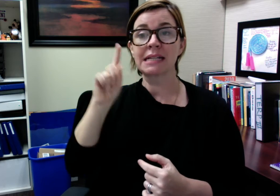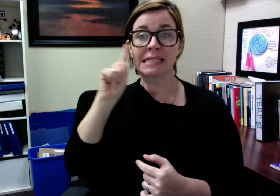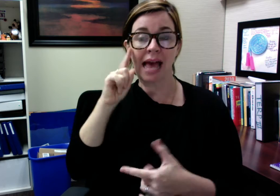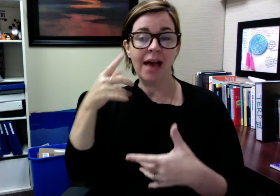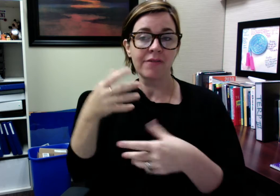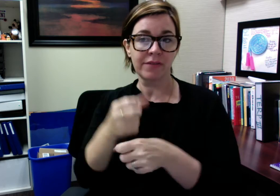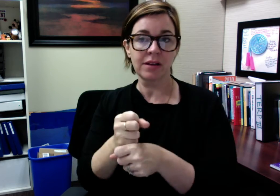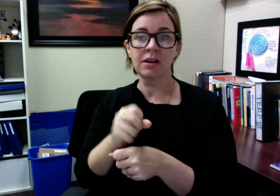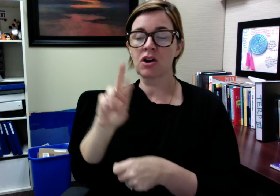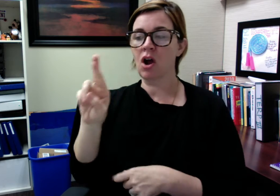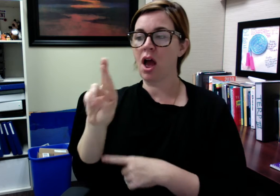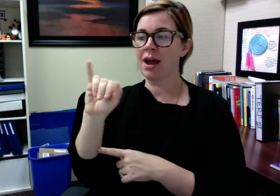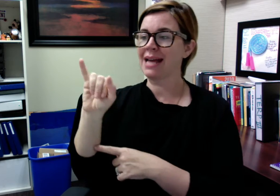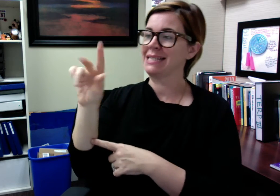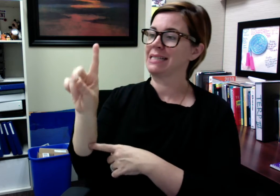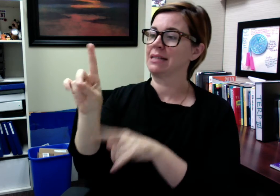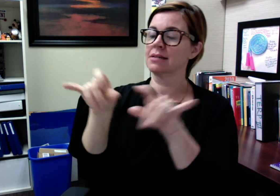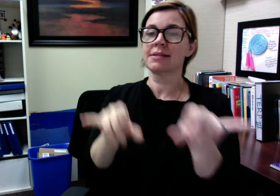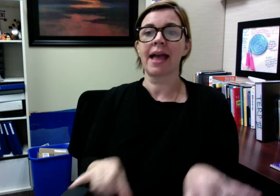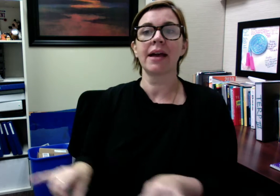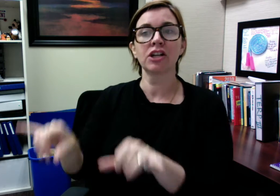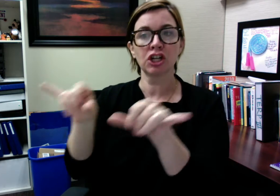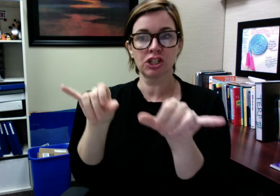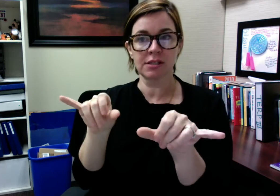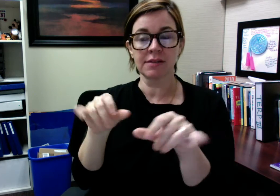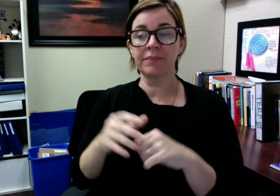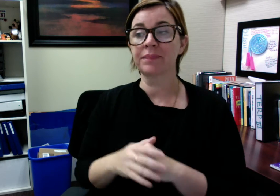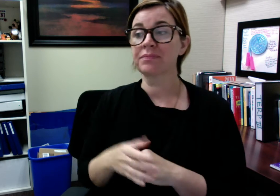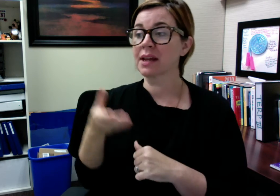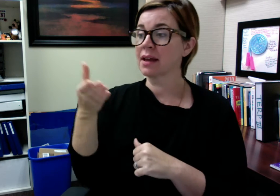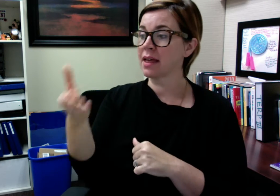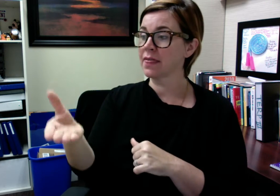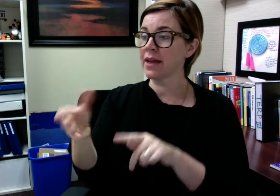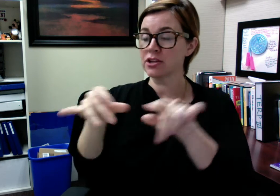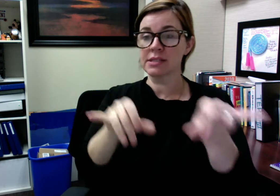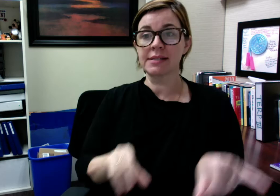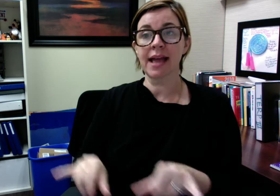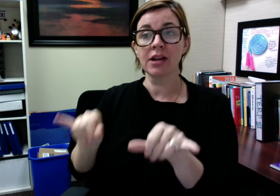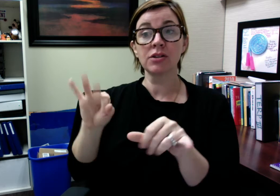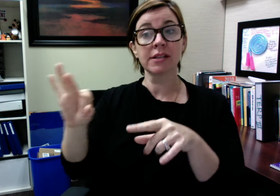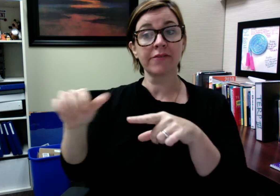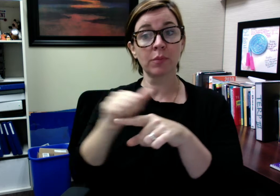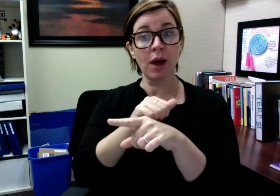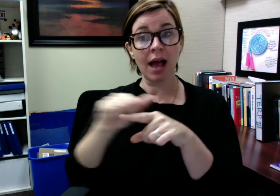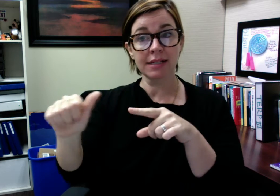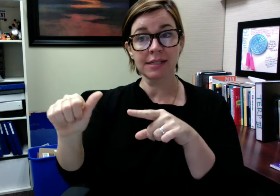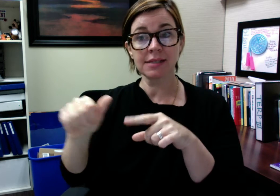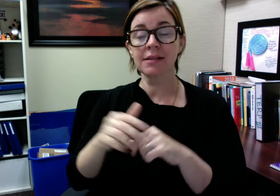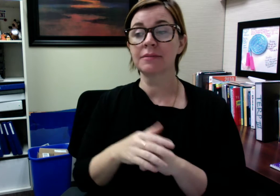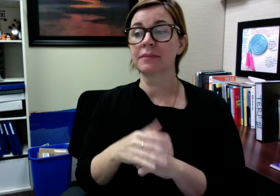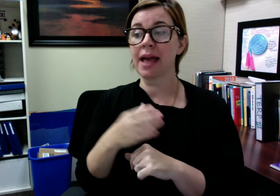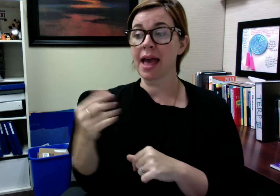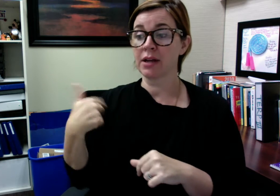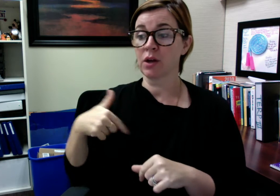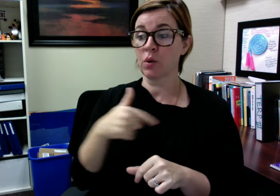known, their standards of practice, and we received the input